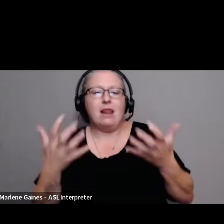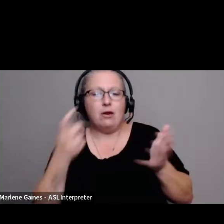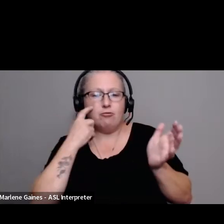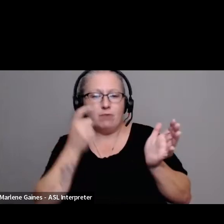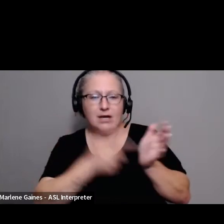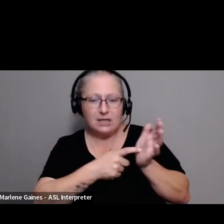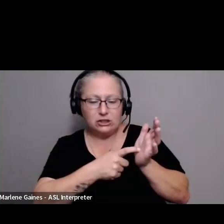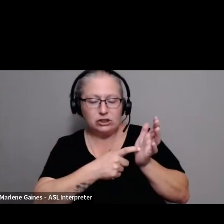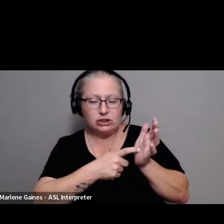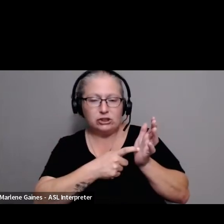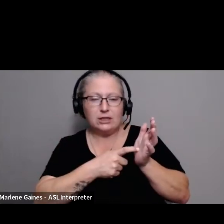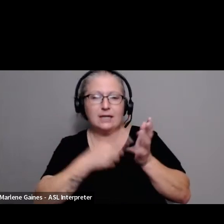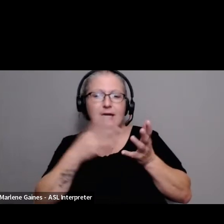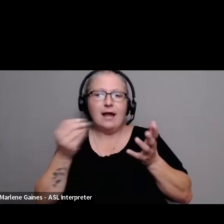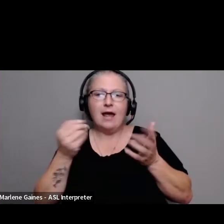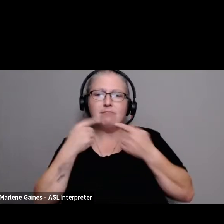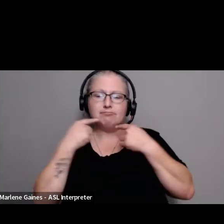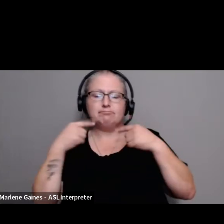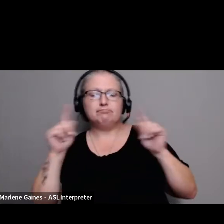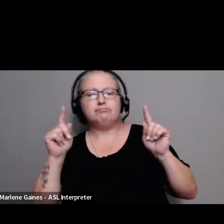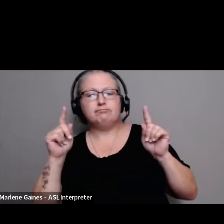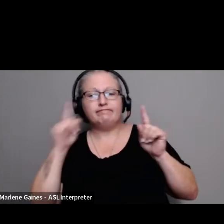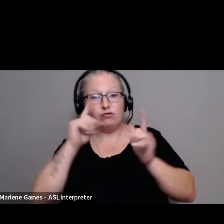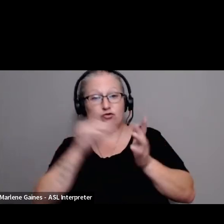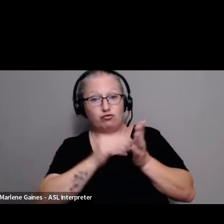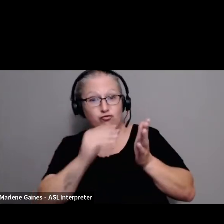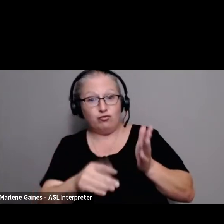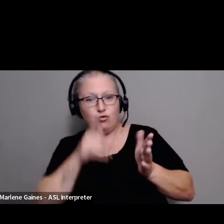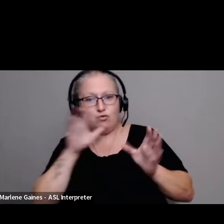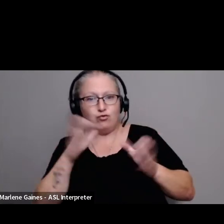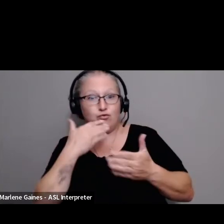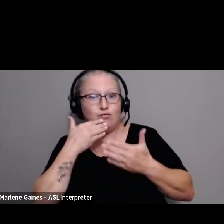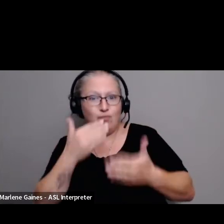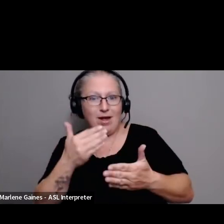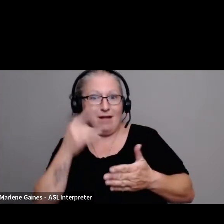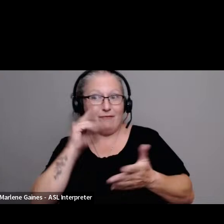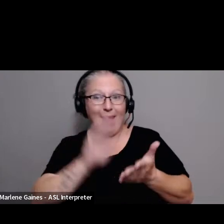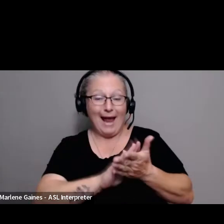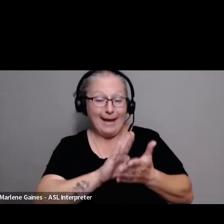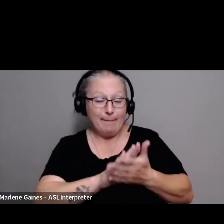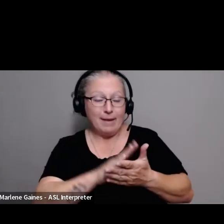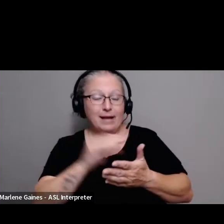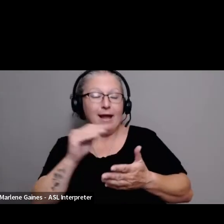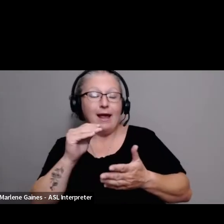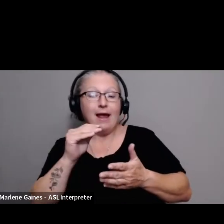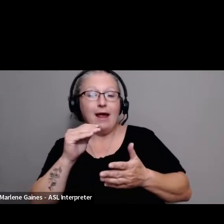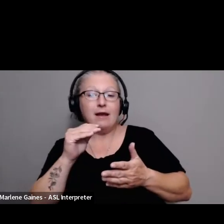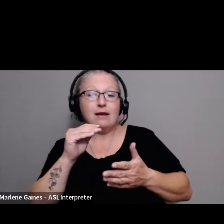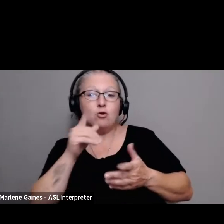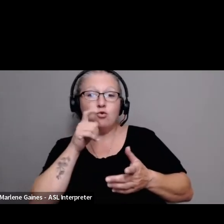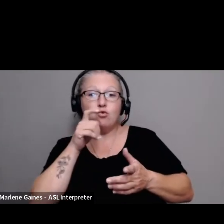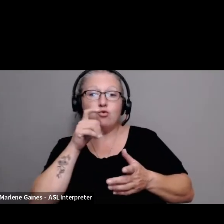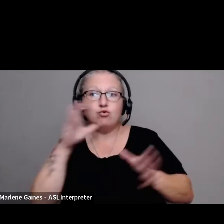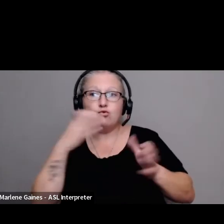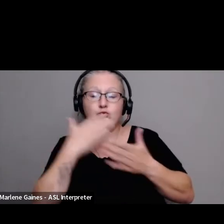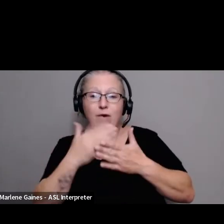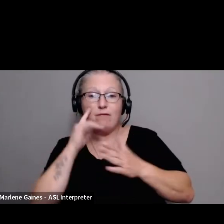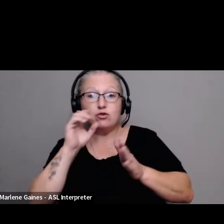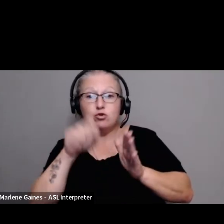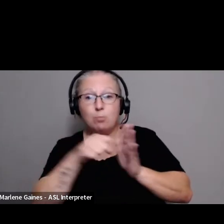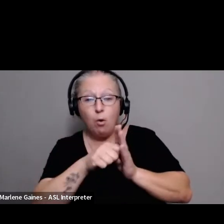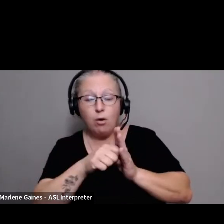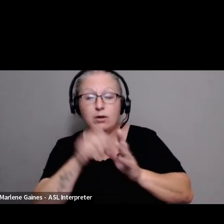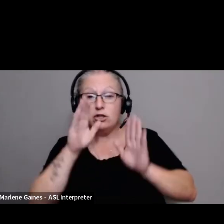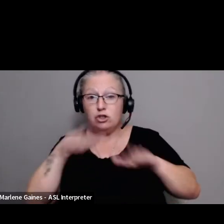recognition and a sense of achievement for students who do well in academics or who do well in sports. But for kids that